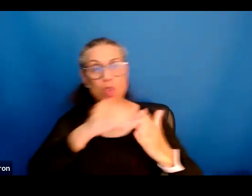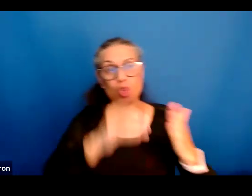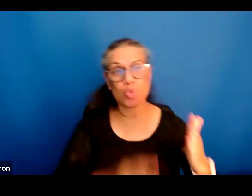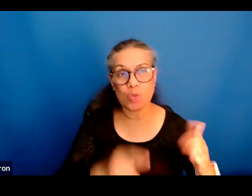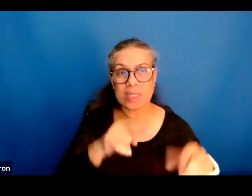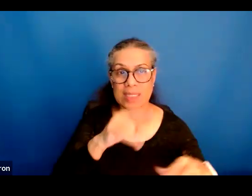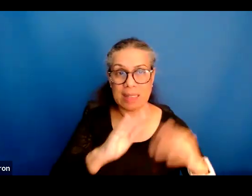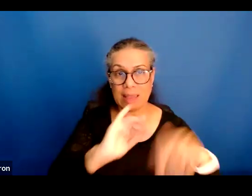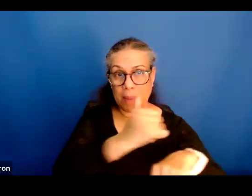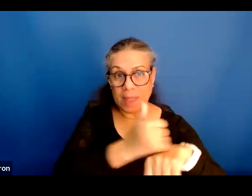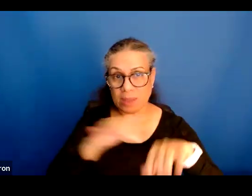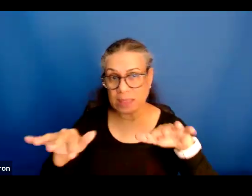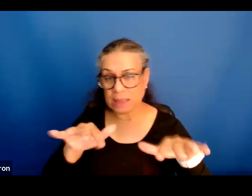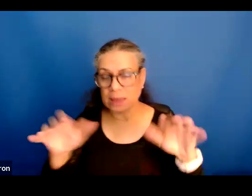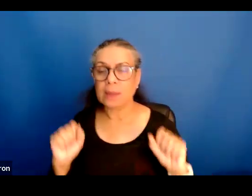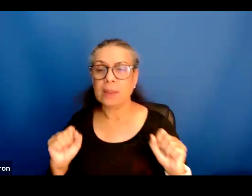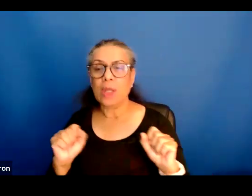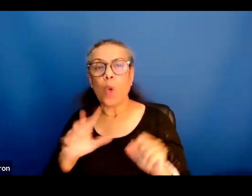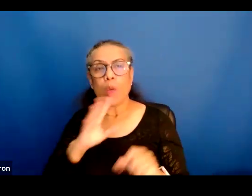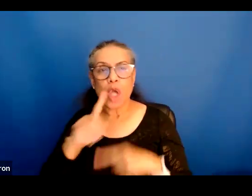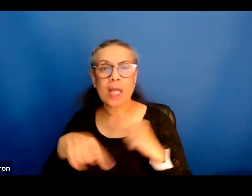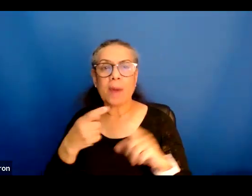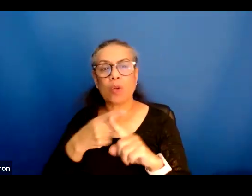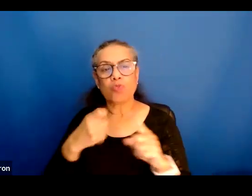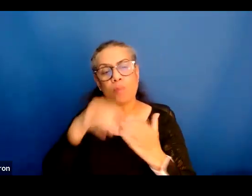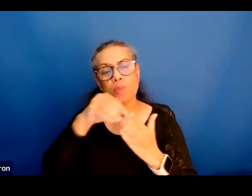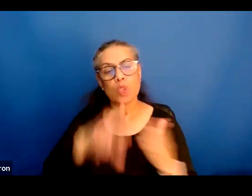building. We're talking so much about it from the student lens